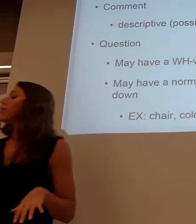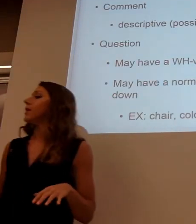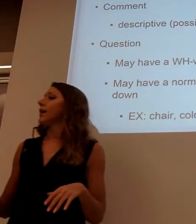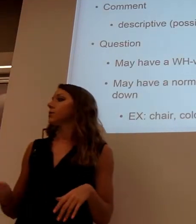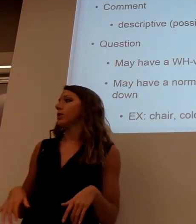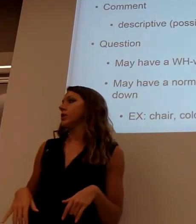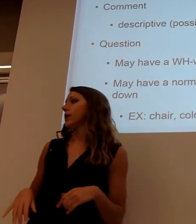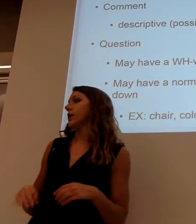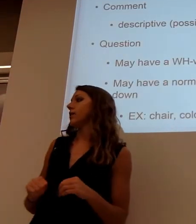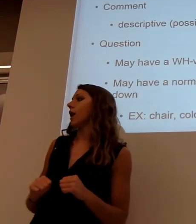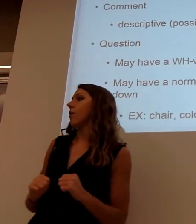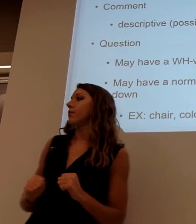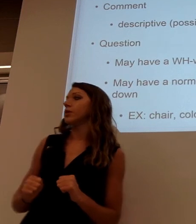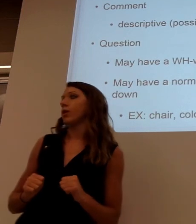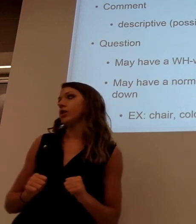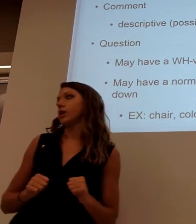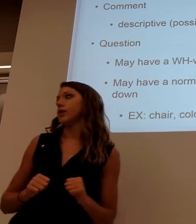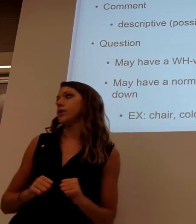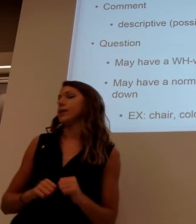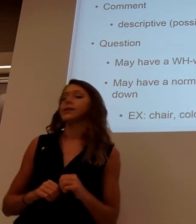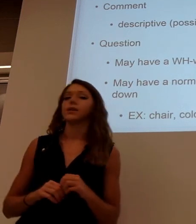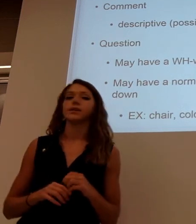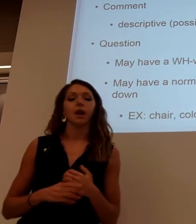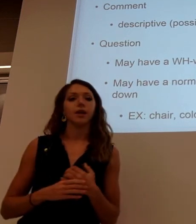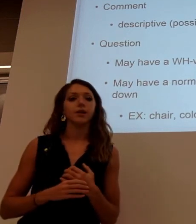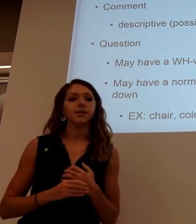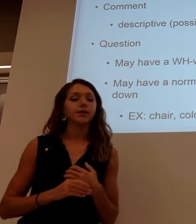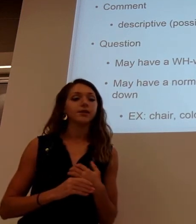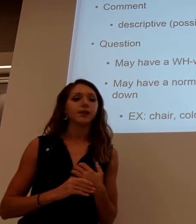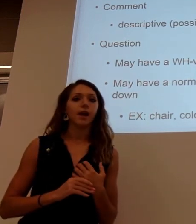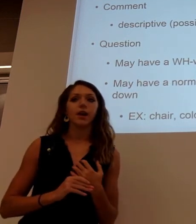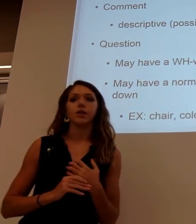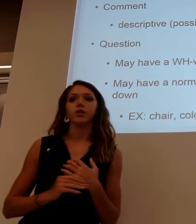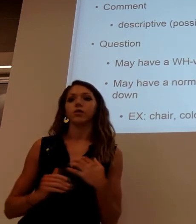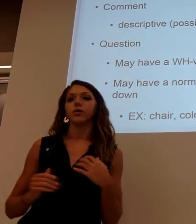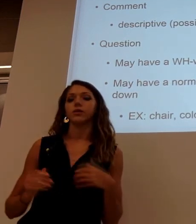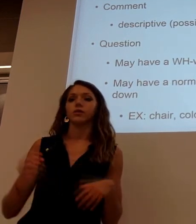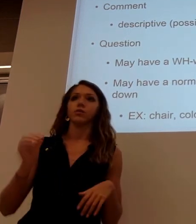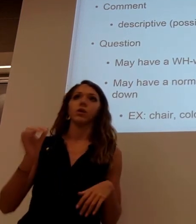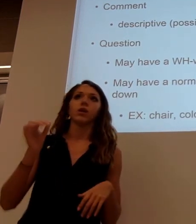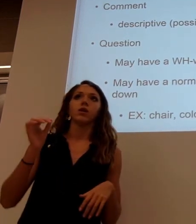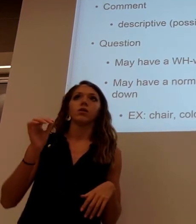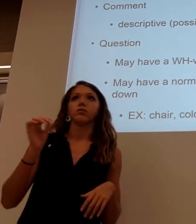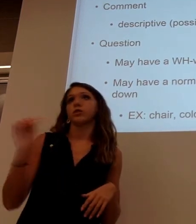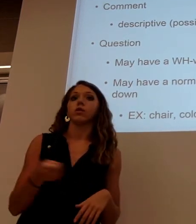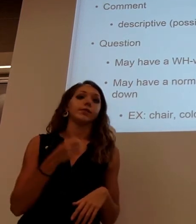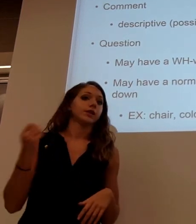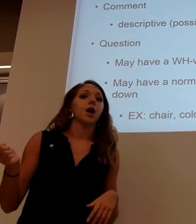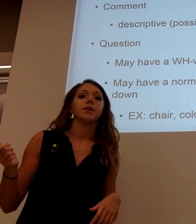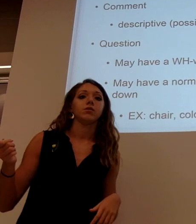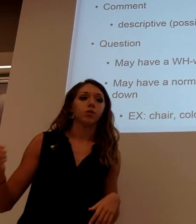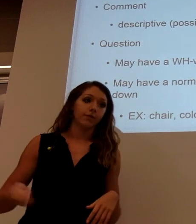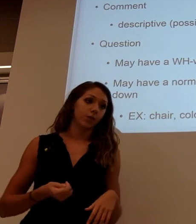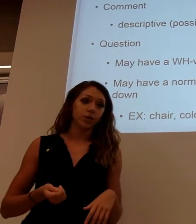The next portion is a comment versus question. So he's going to sign a sentence, and you're going to circle if it's a comment or if it's a